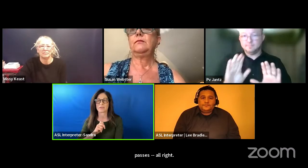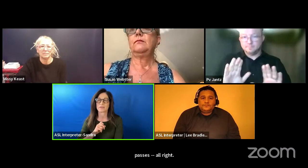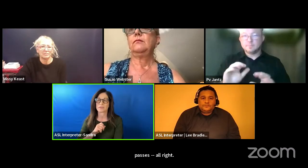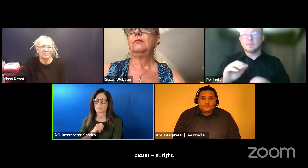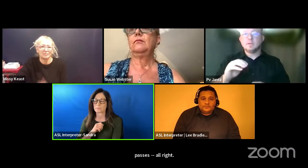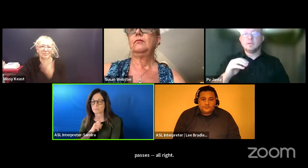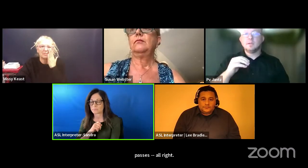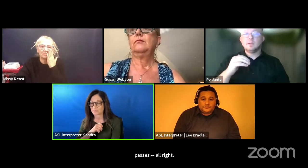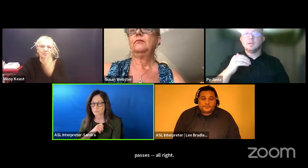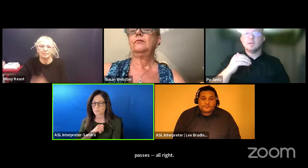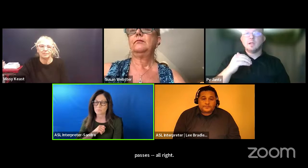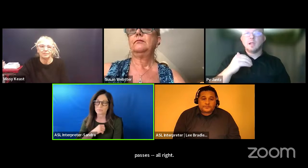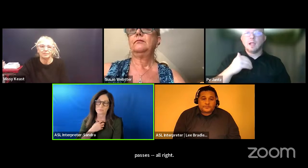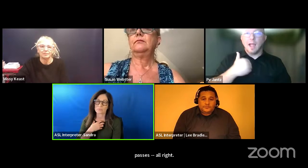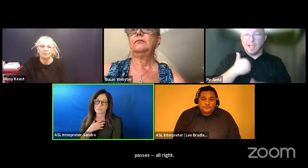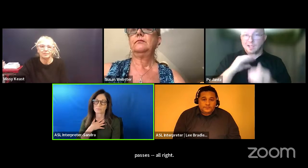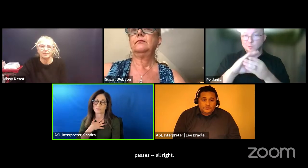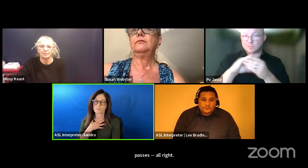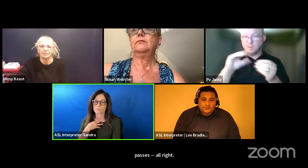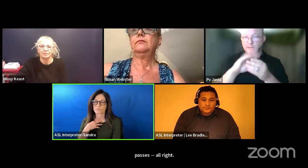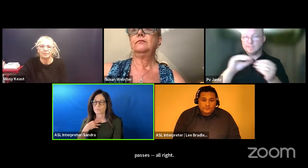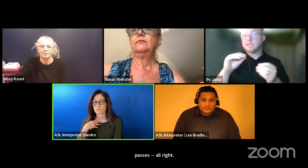please.